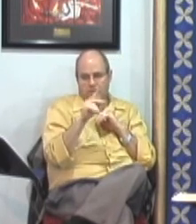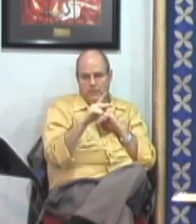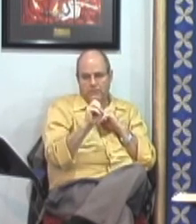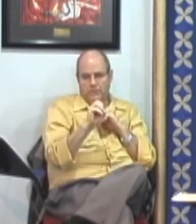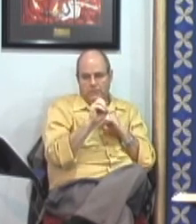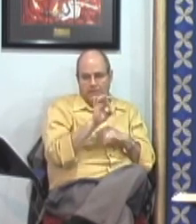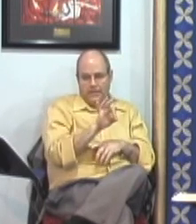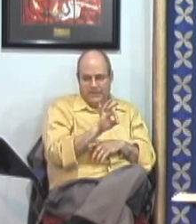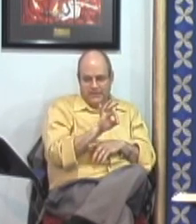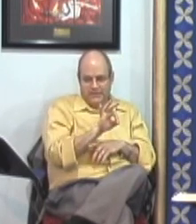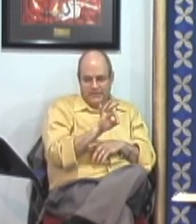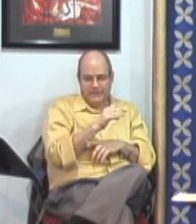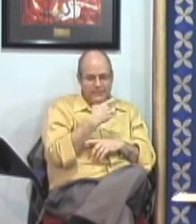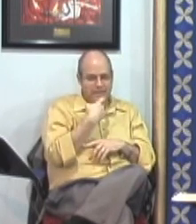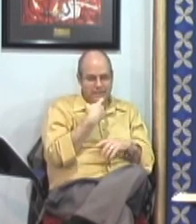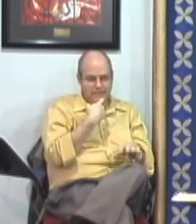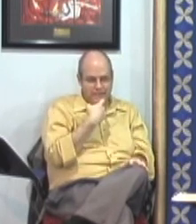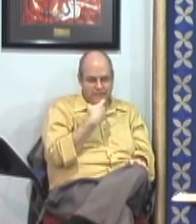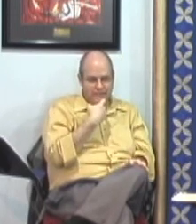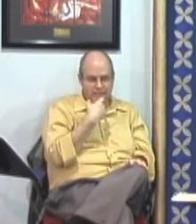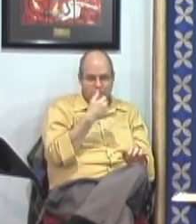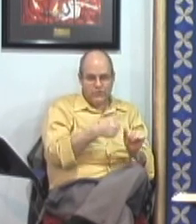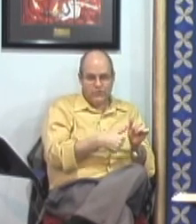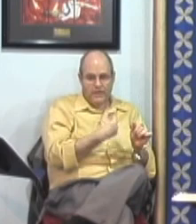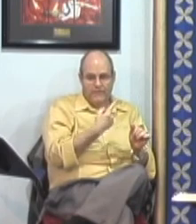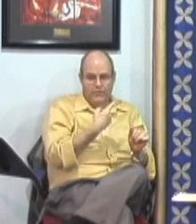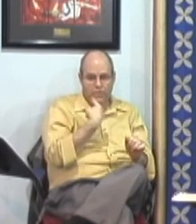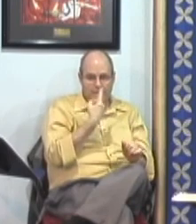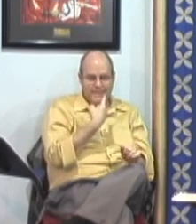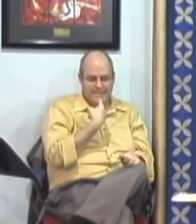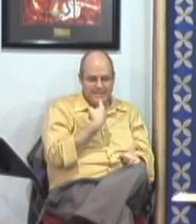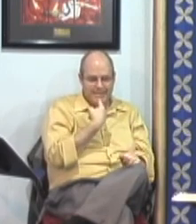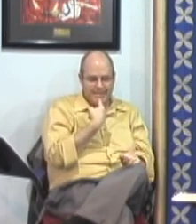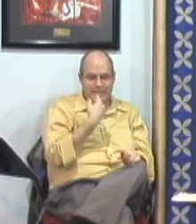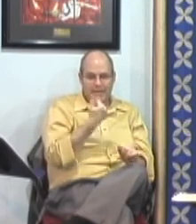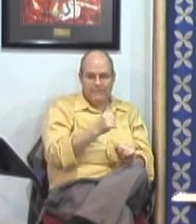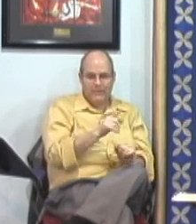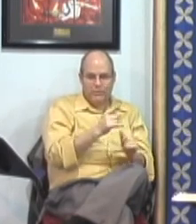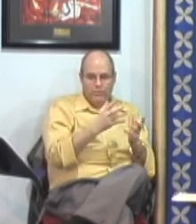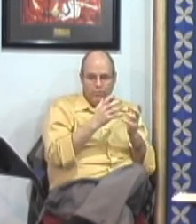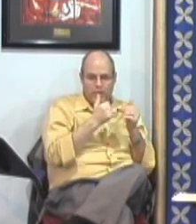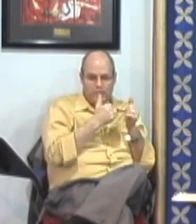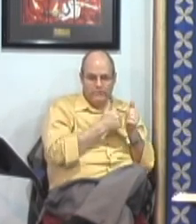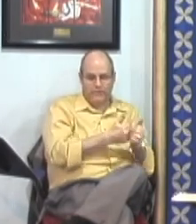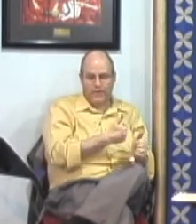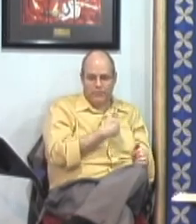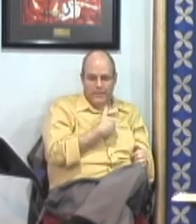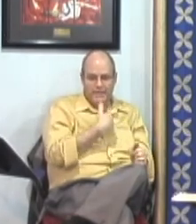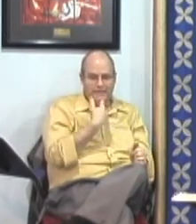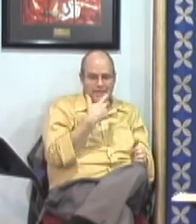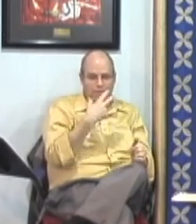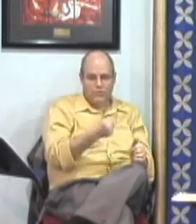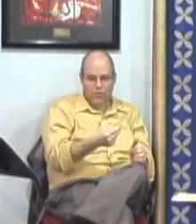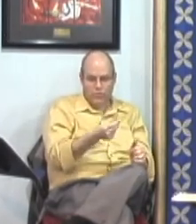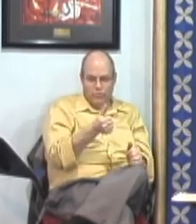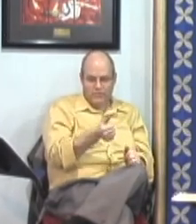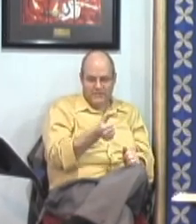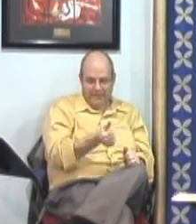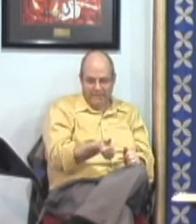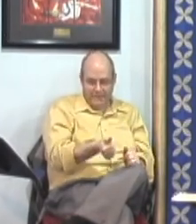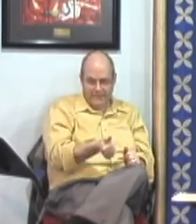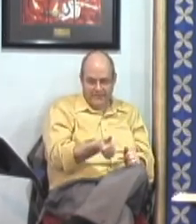chapter 9, it says this, to everyone he said, if anyone wants to come after me, let him say no to